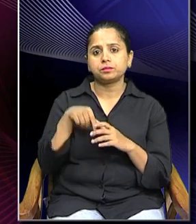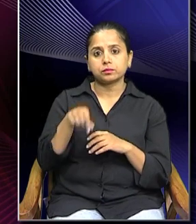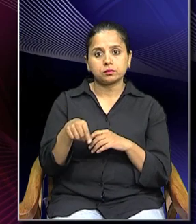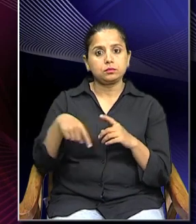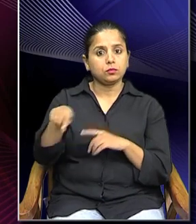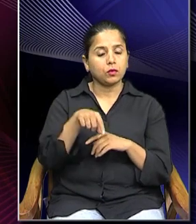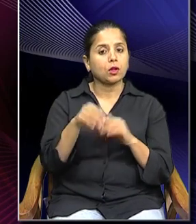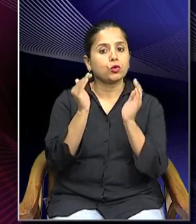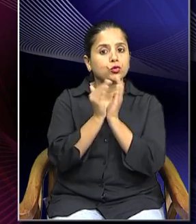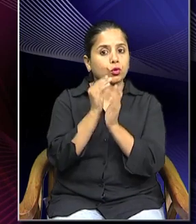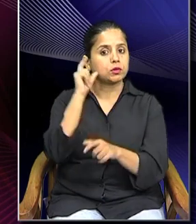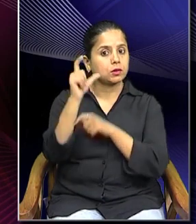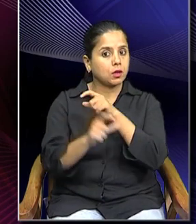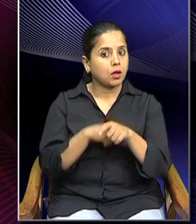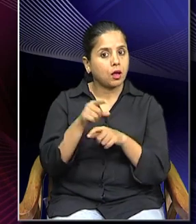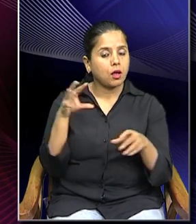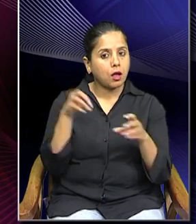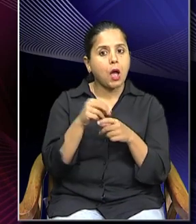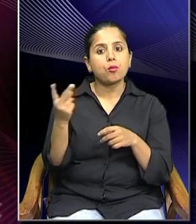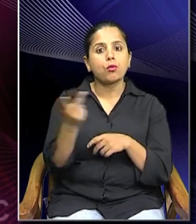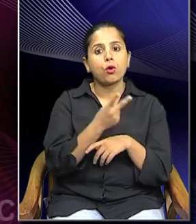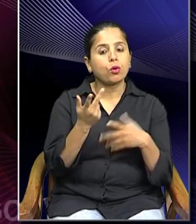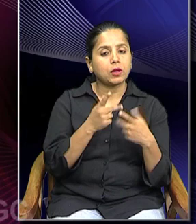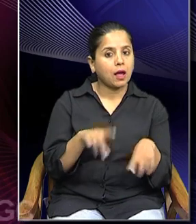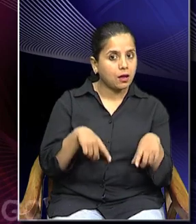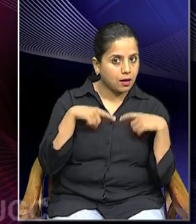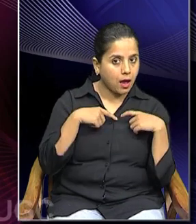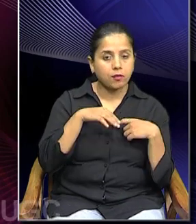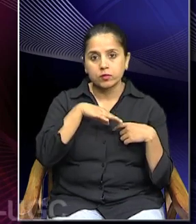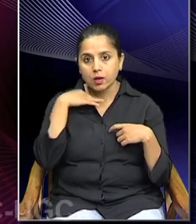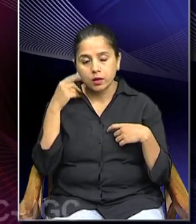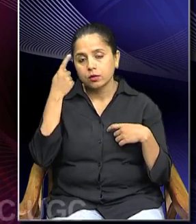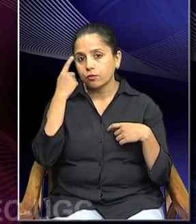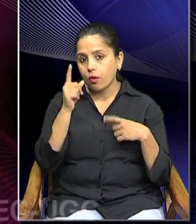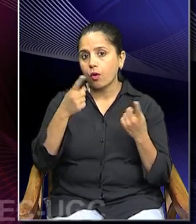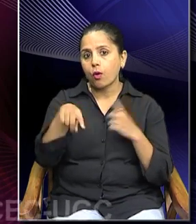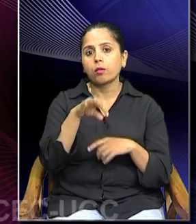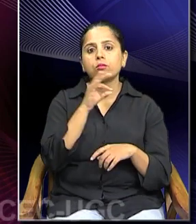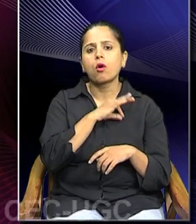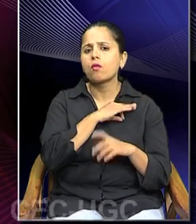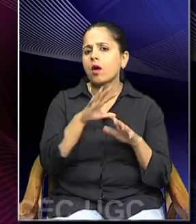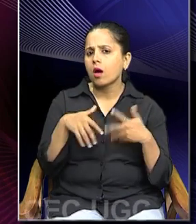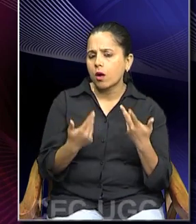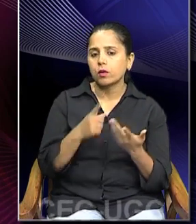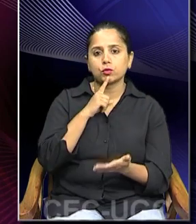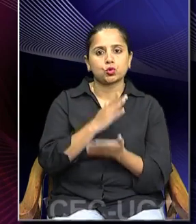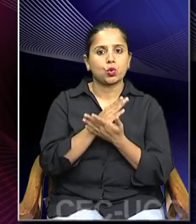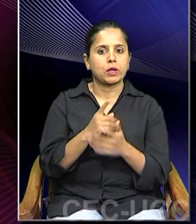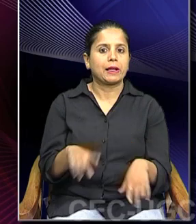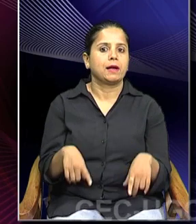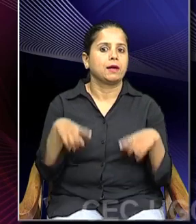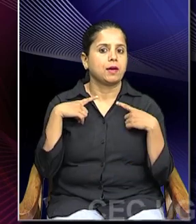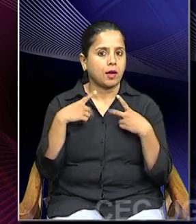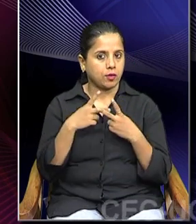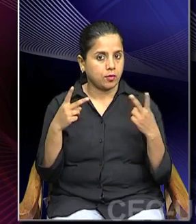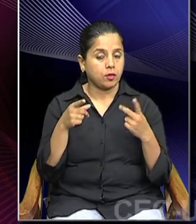insurance company bind the two, life and death, for making profit? Insuring life